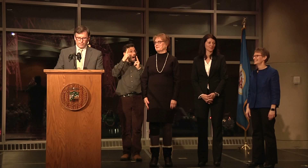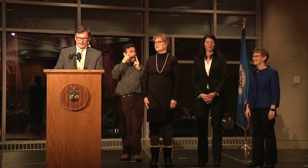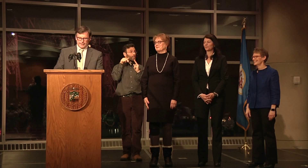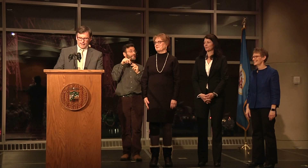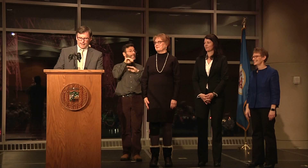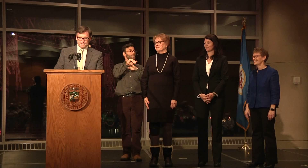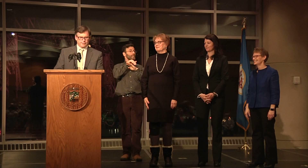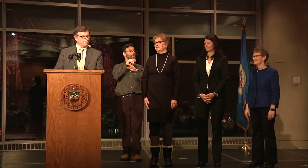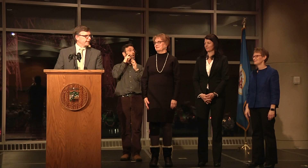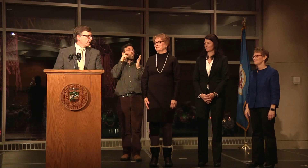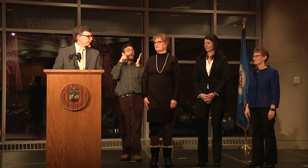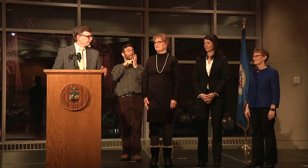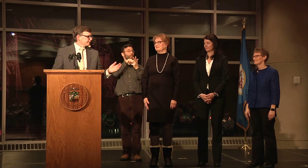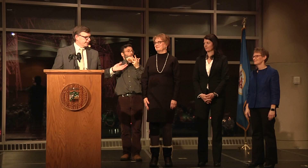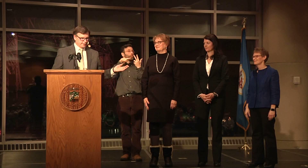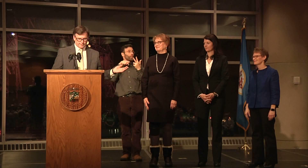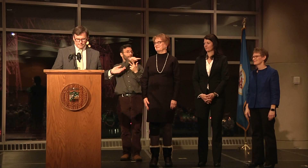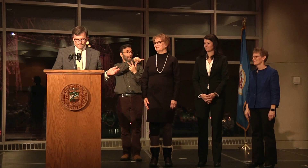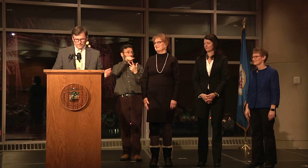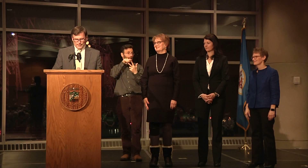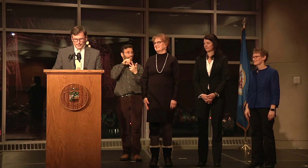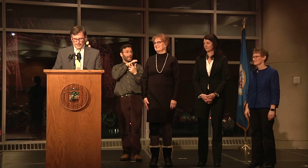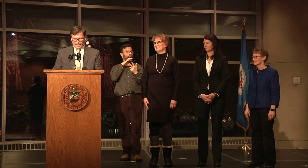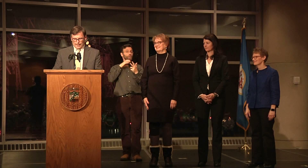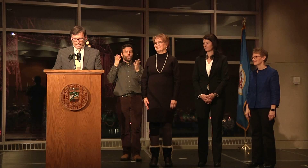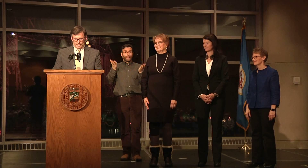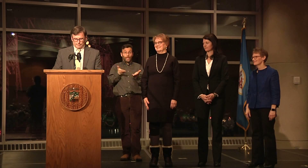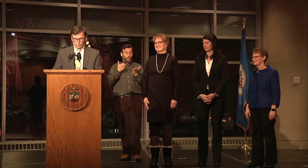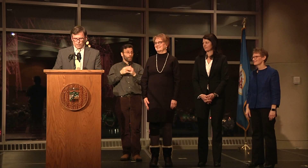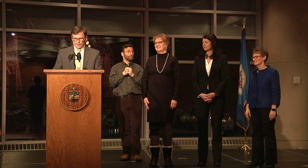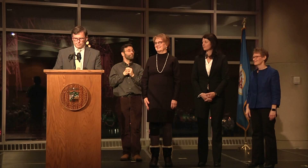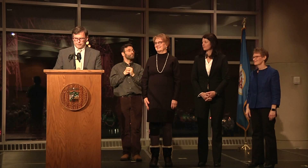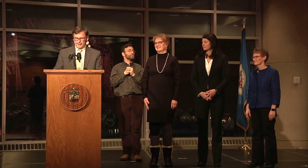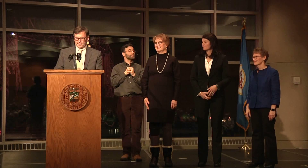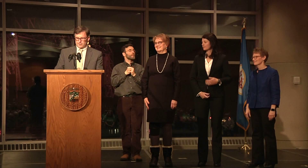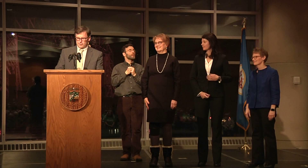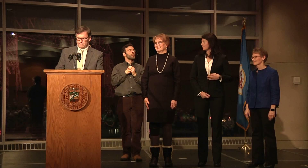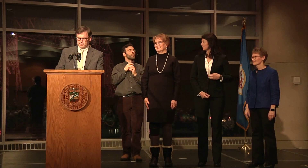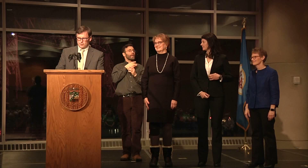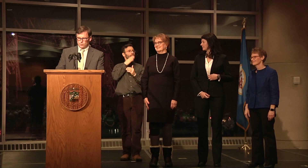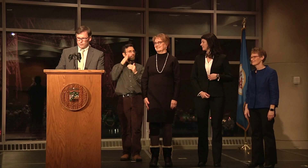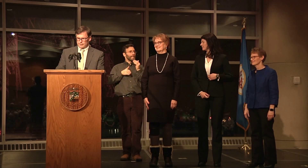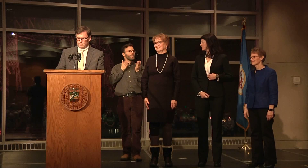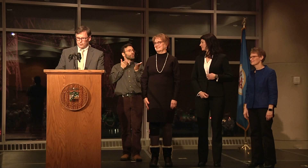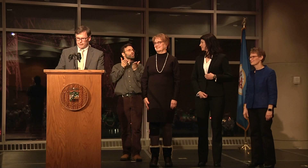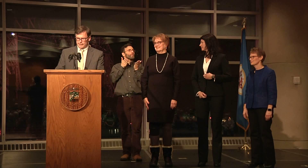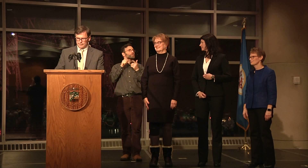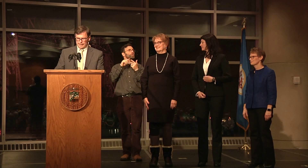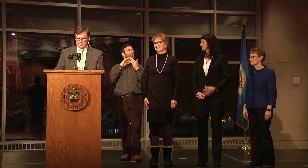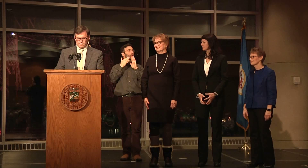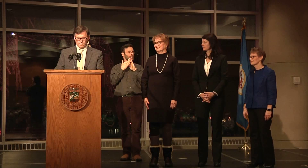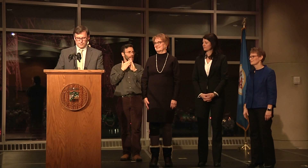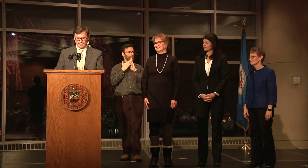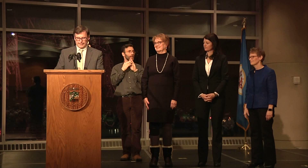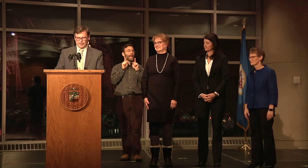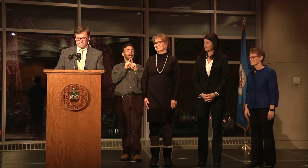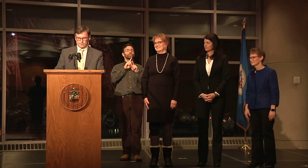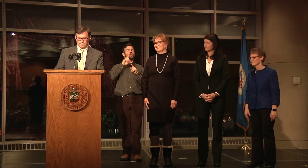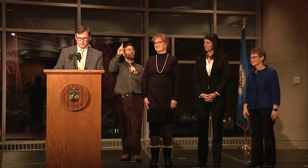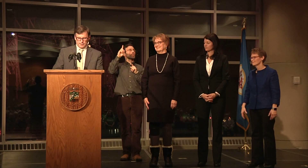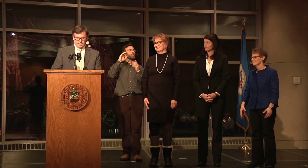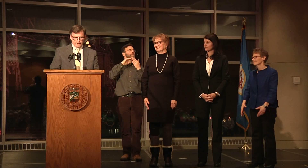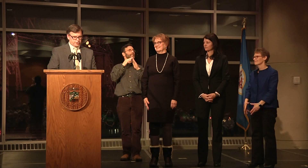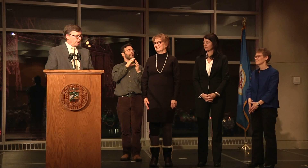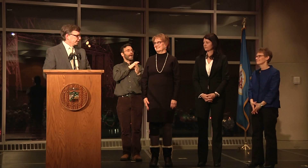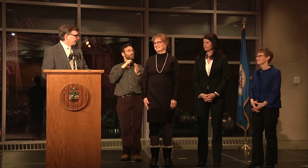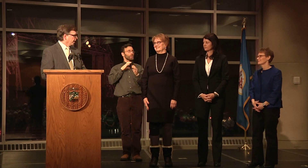evening to recognize the 3 councilors here who are completing their service to the community as Duluth City